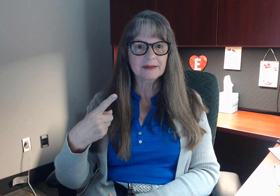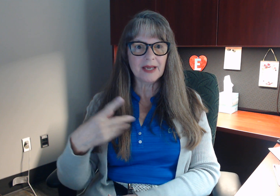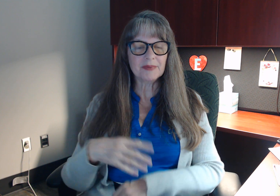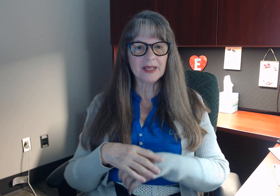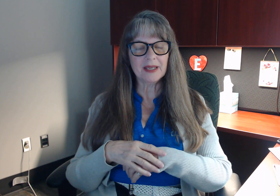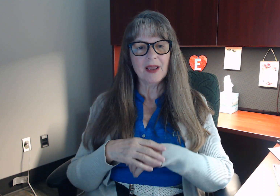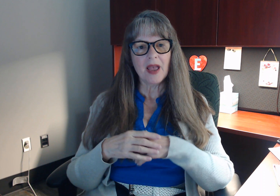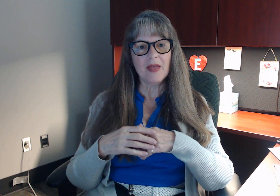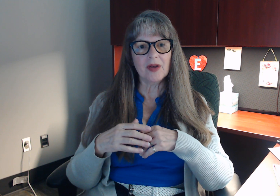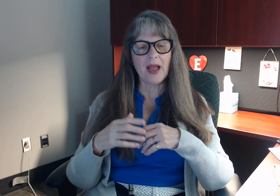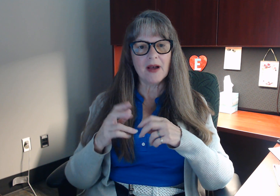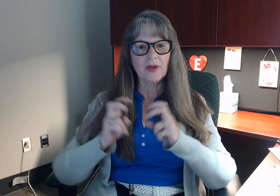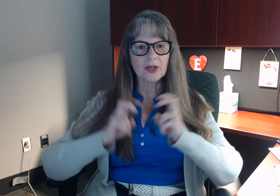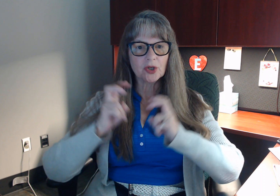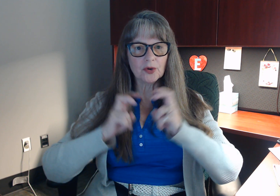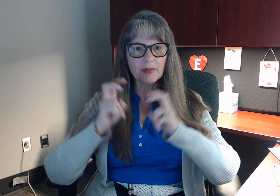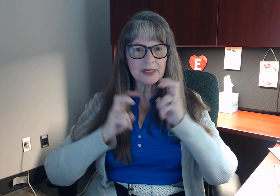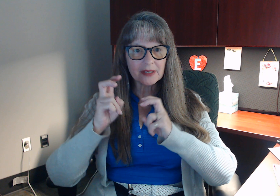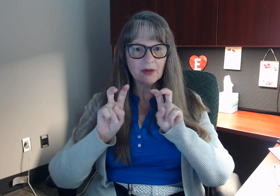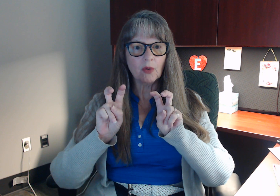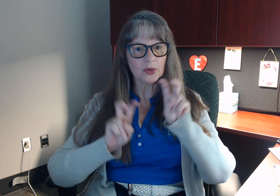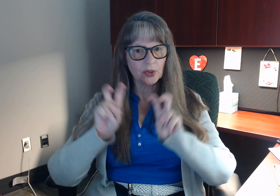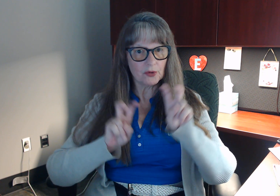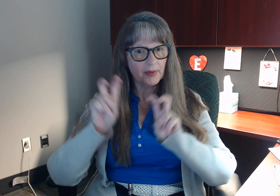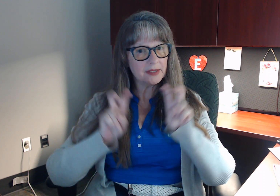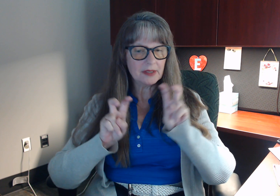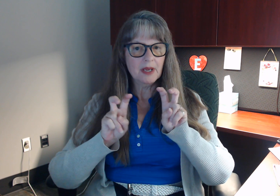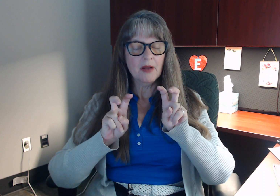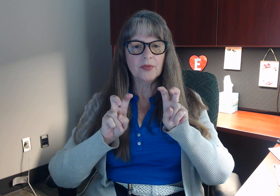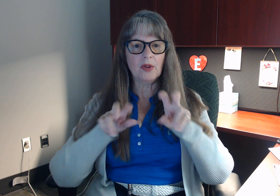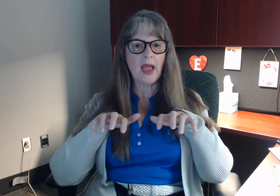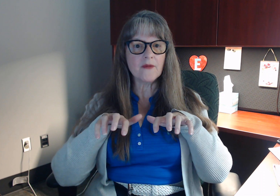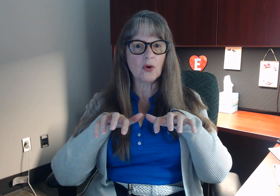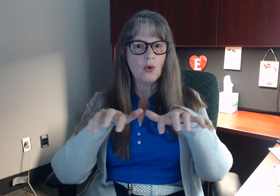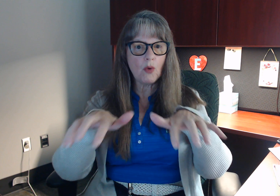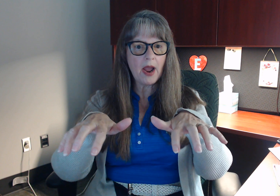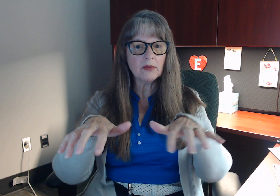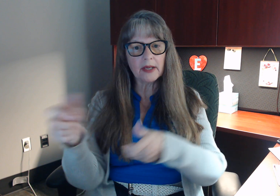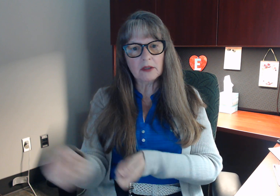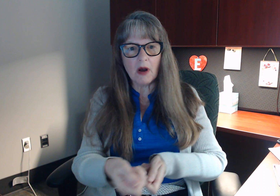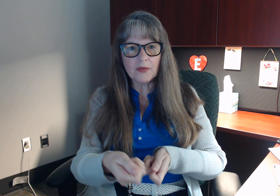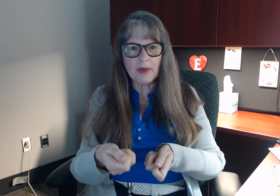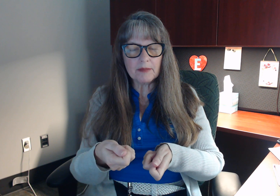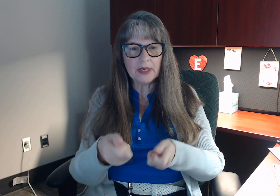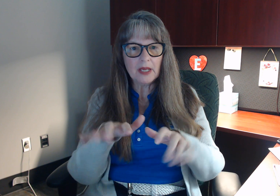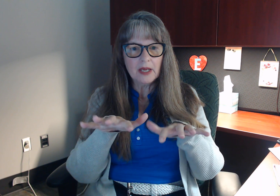type thing, and they'll have like a tournament. They'll have a crowd, like golf, it might be,